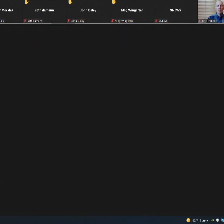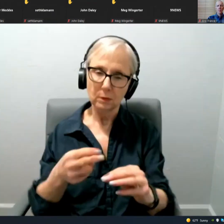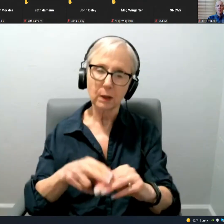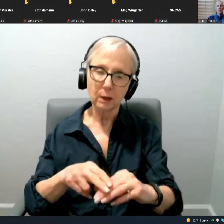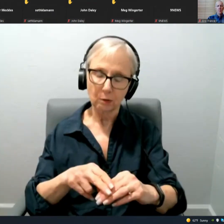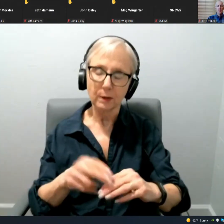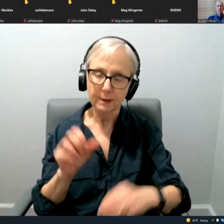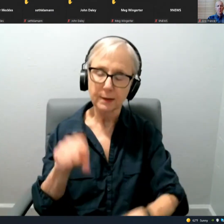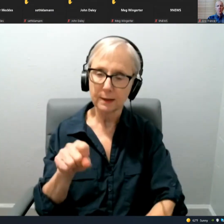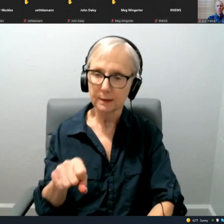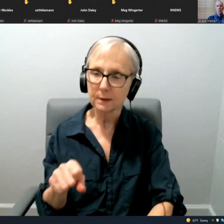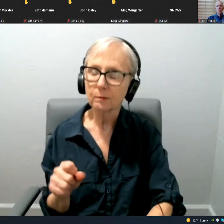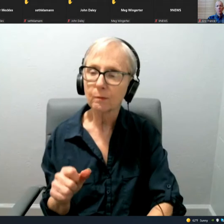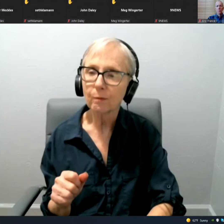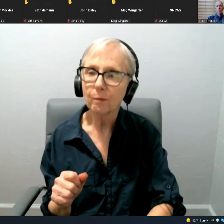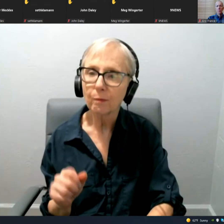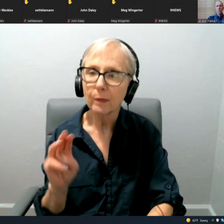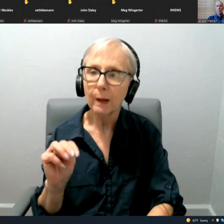All right, let's go to Meg Wingerter.